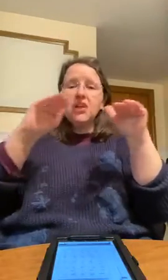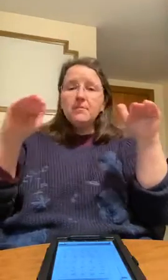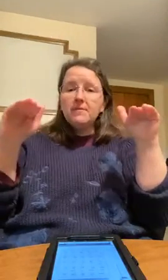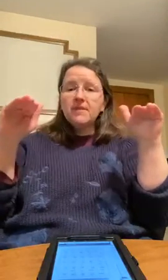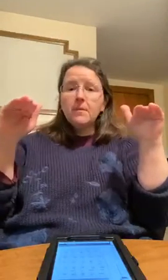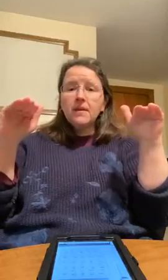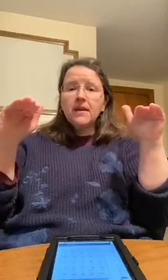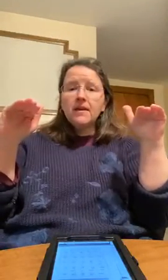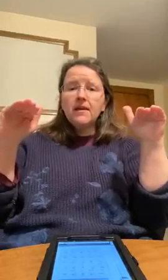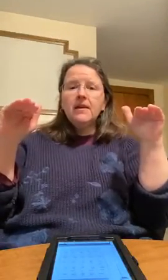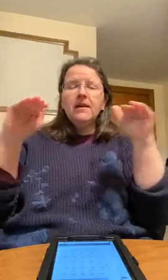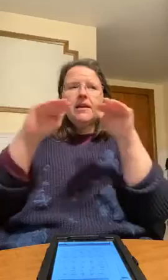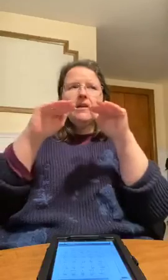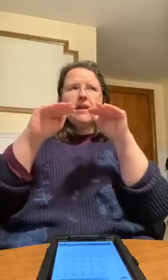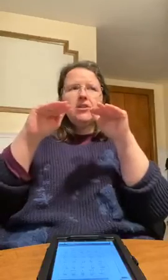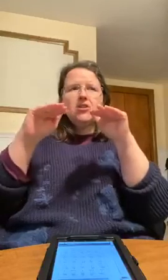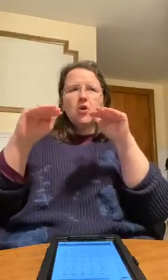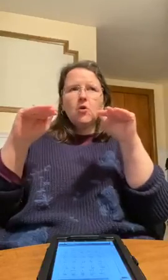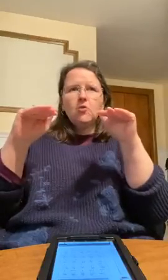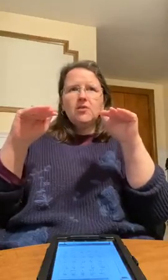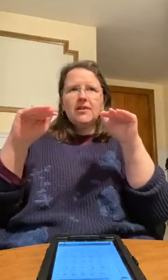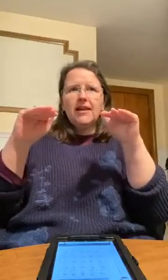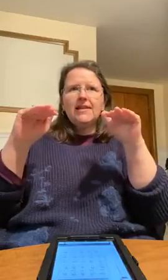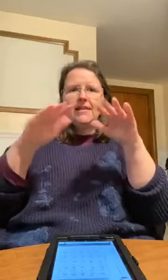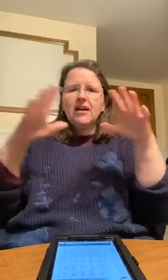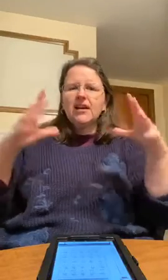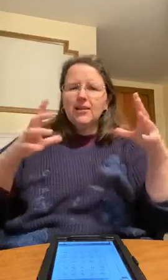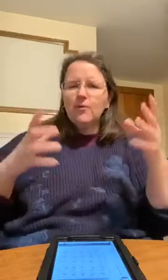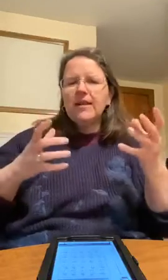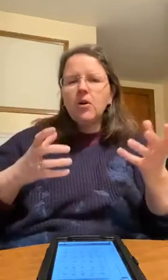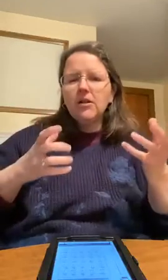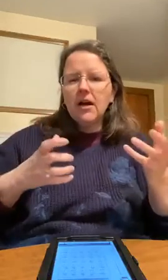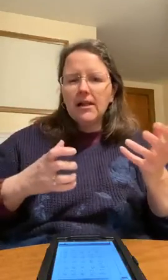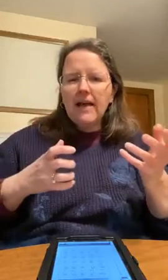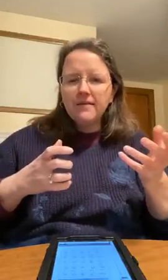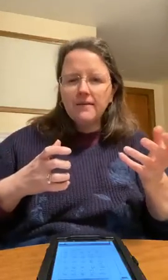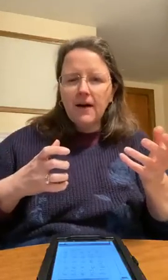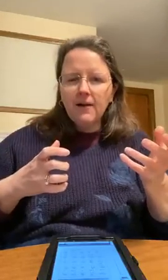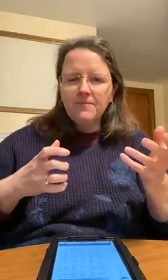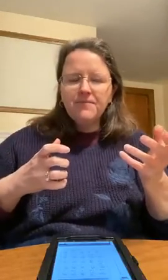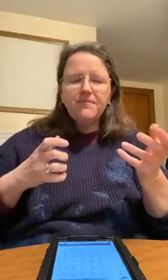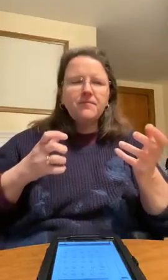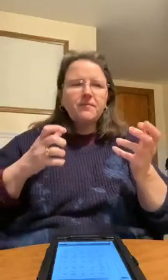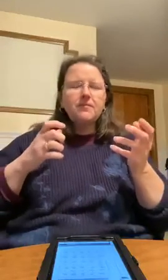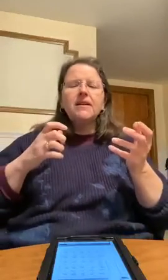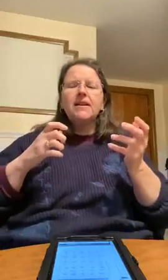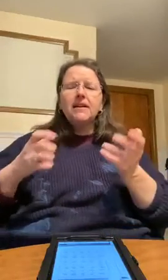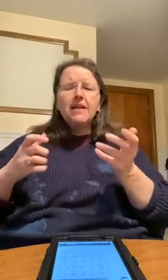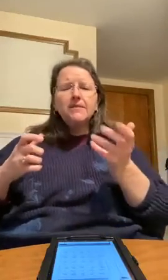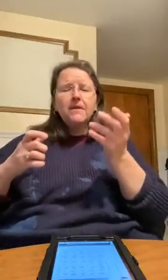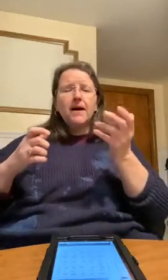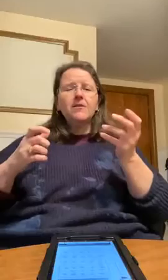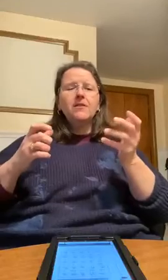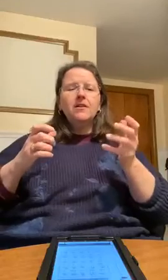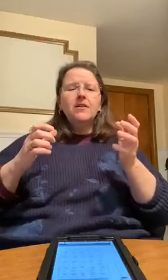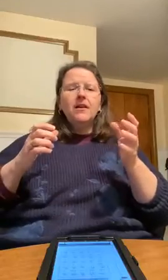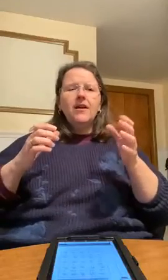of something. It shows. It's like what they call a classifier, and a classifier helps